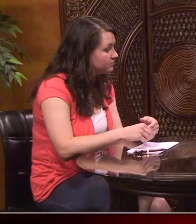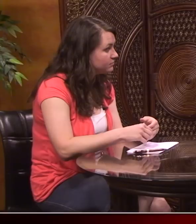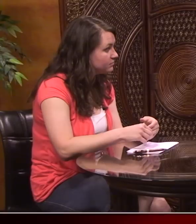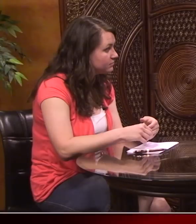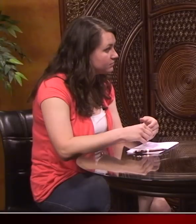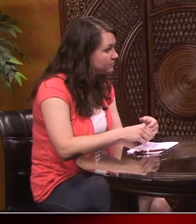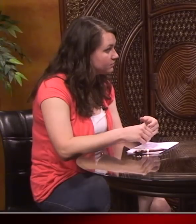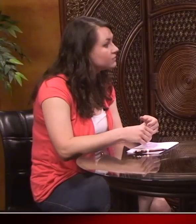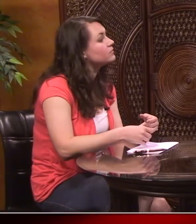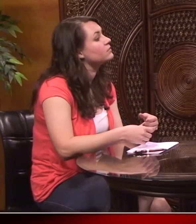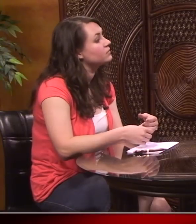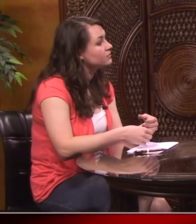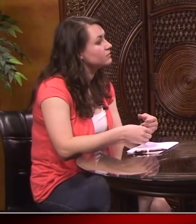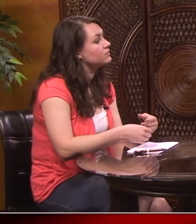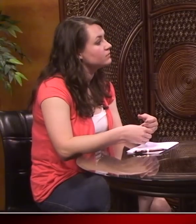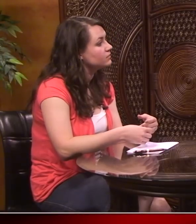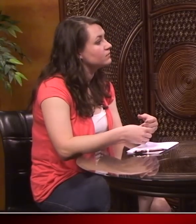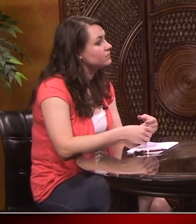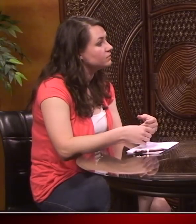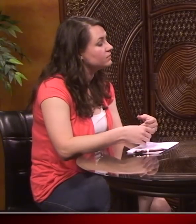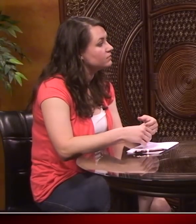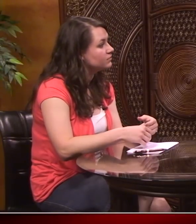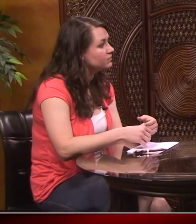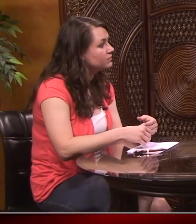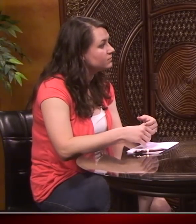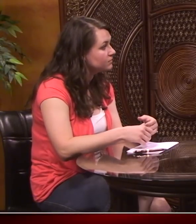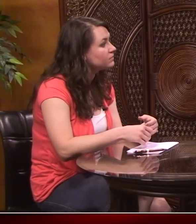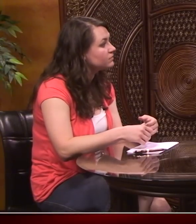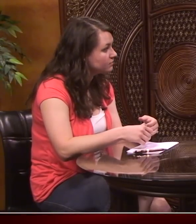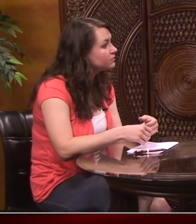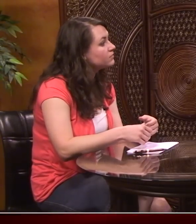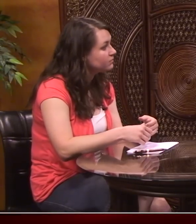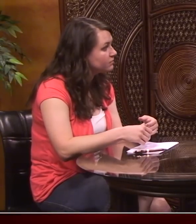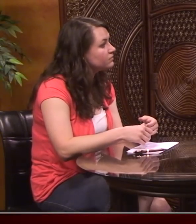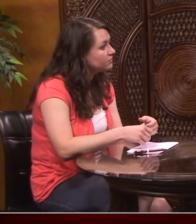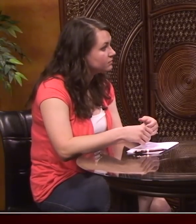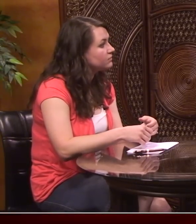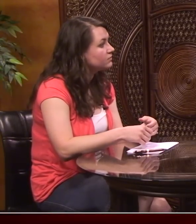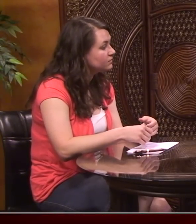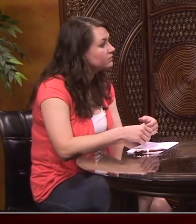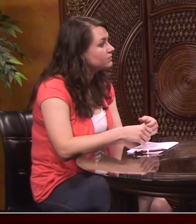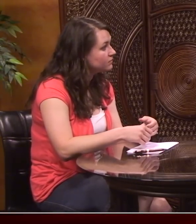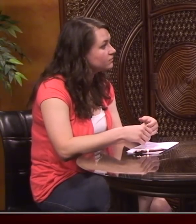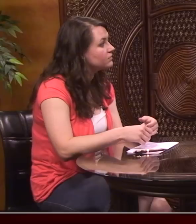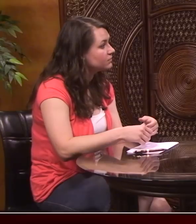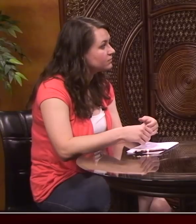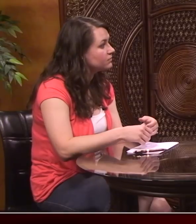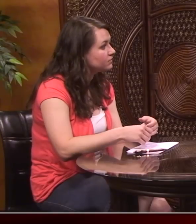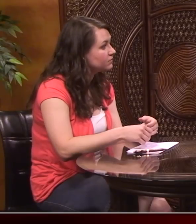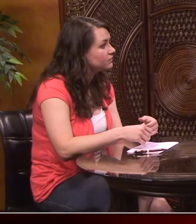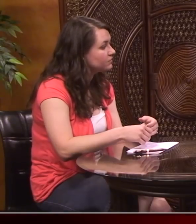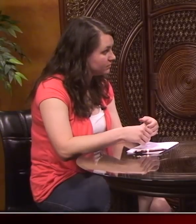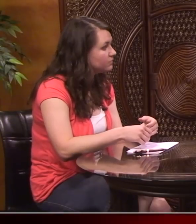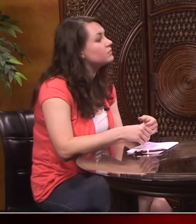our daycare. So we wanted to teach the teachers some sign language so that everyone in the whole building could communicate with these children, not